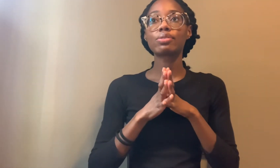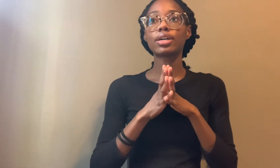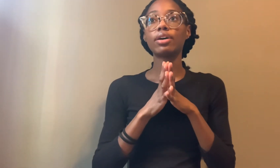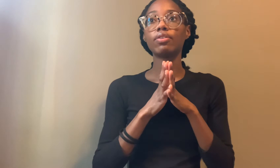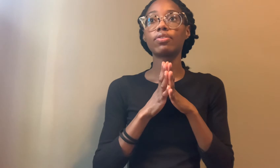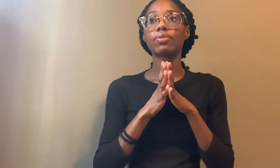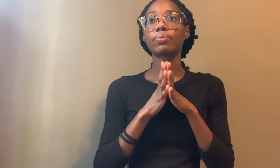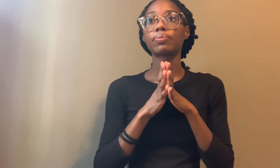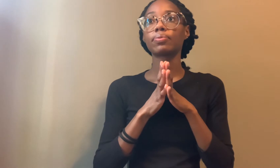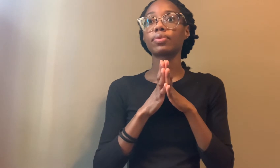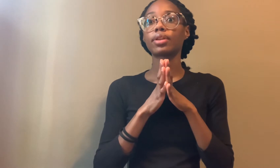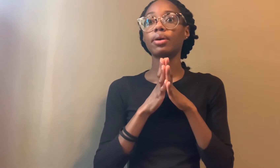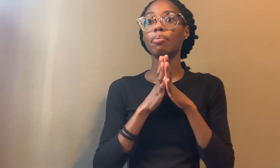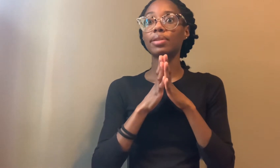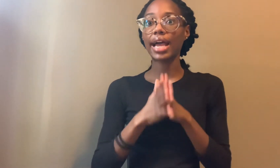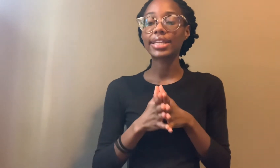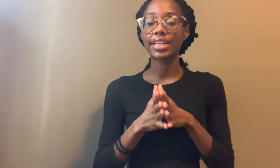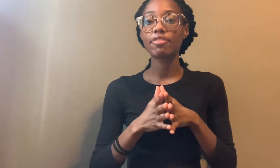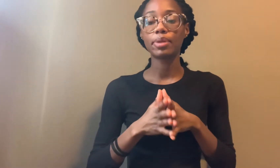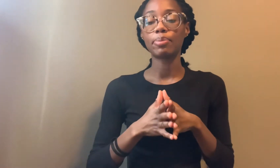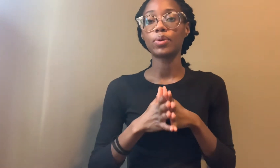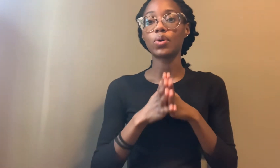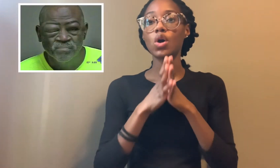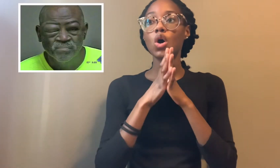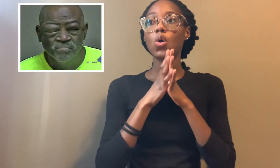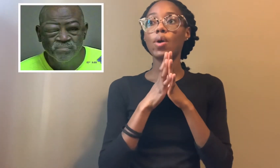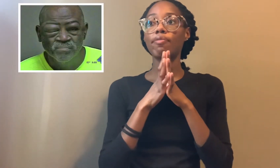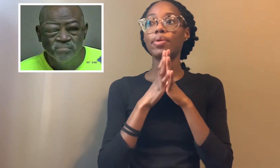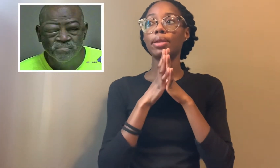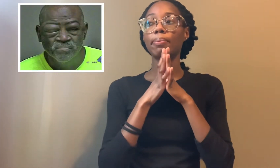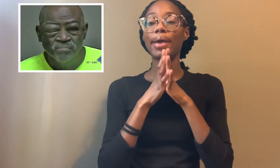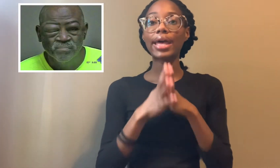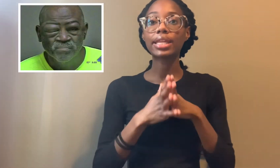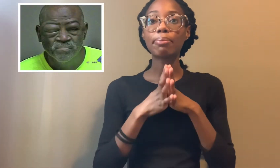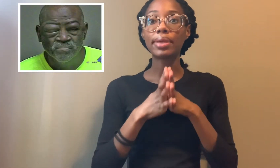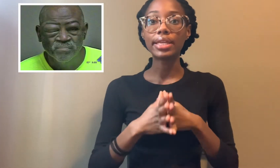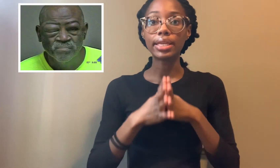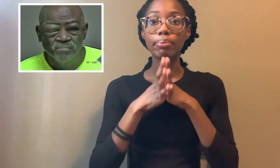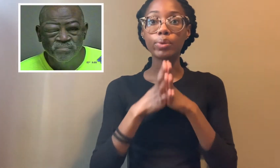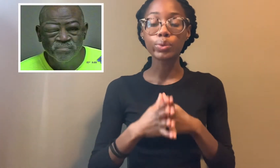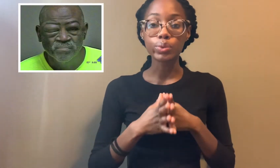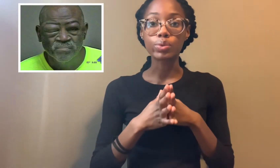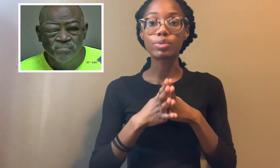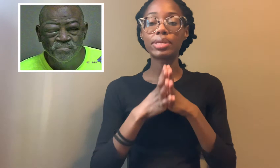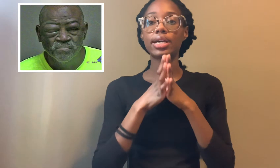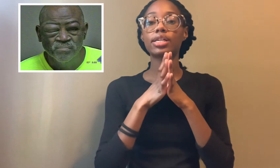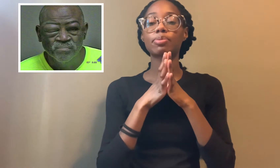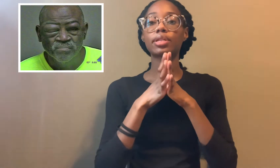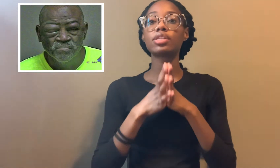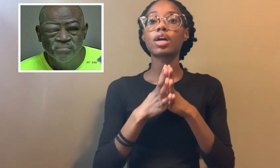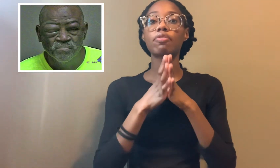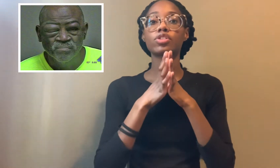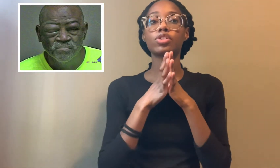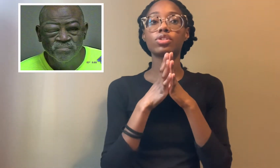of Black deaf people who have been badly beaten and bruised because police officers